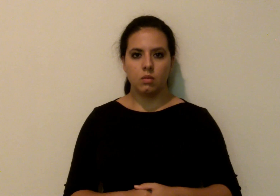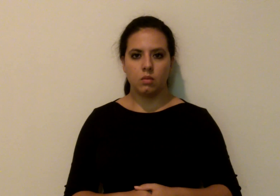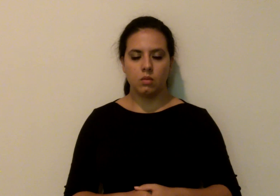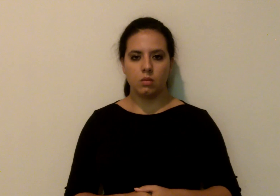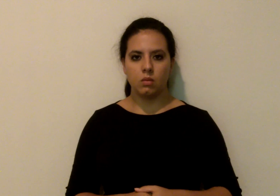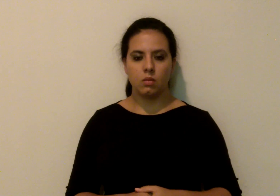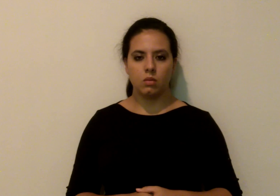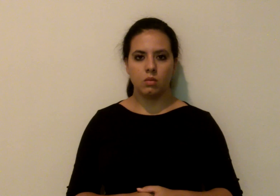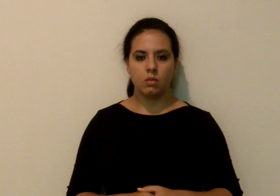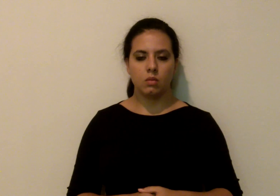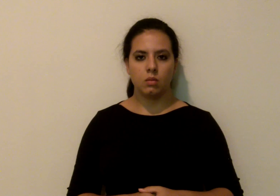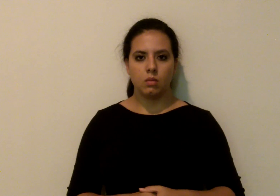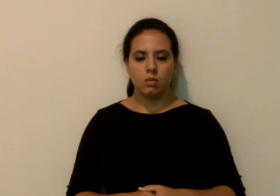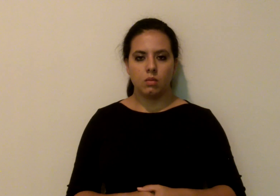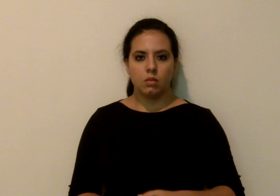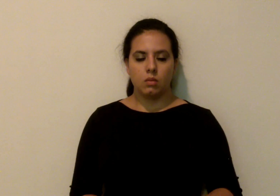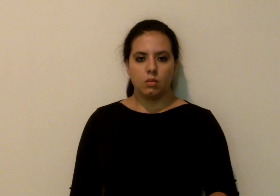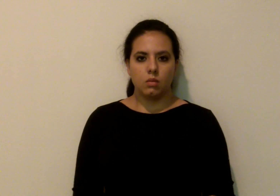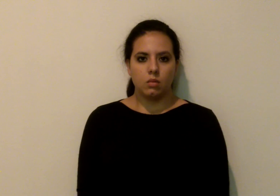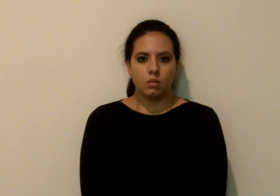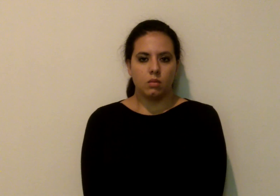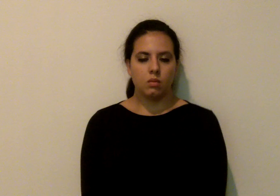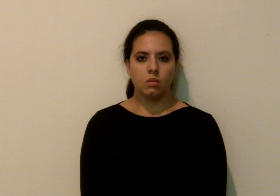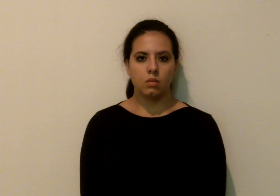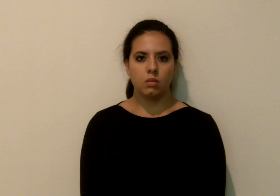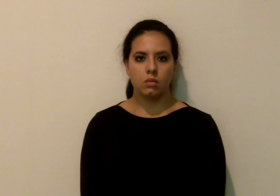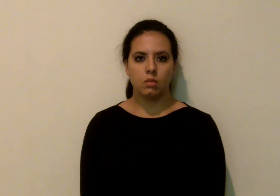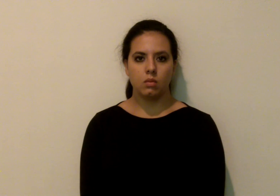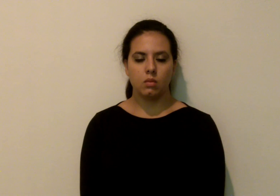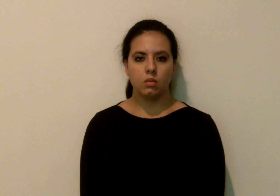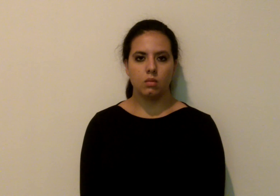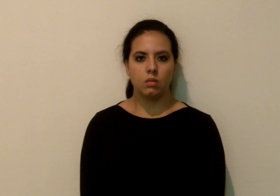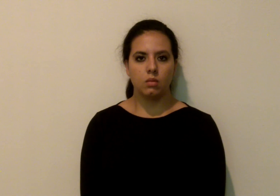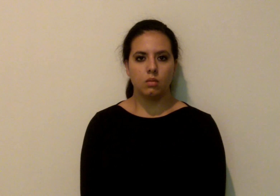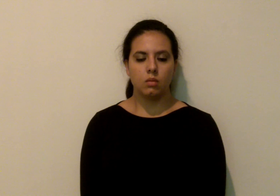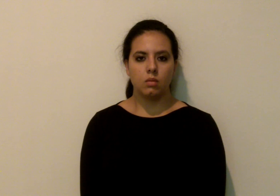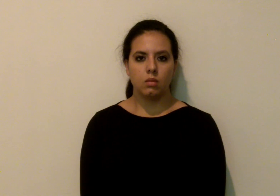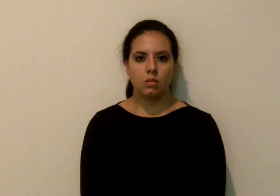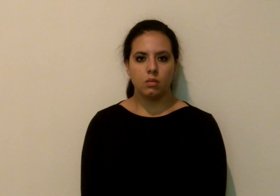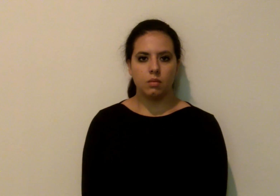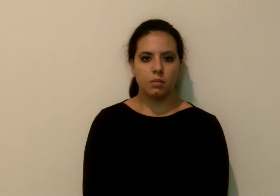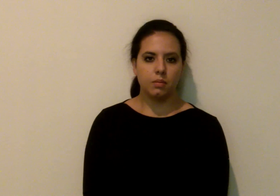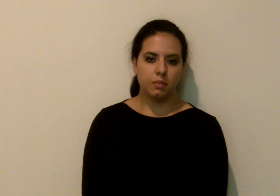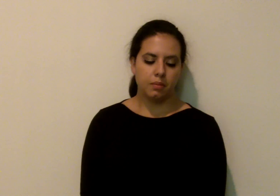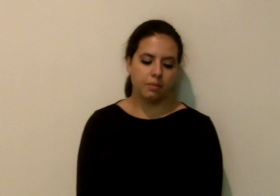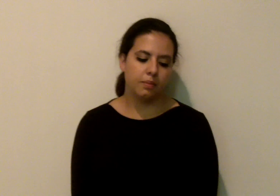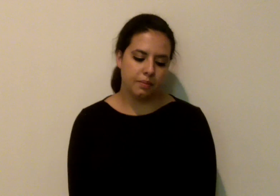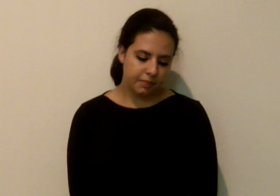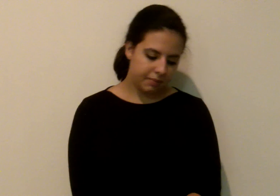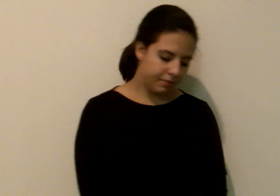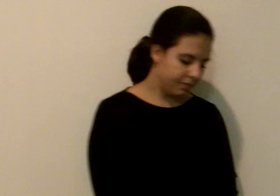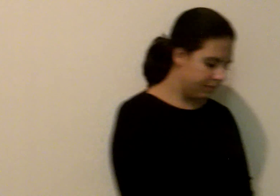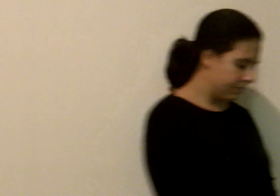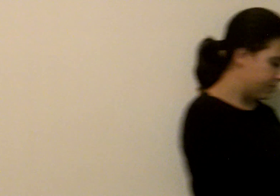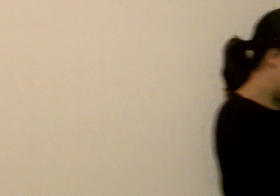your videos, I sit down, I turn everything off. I'm gonna let her just walk away from the camera because she doesn't have to sit here for this.